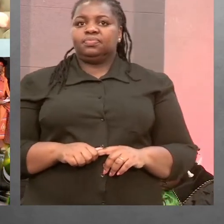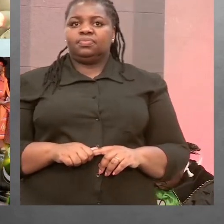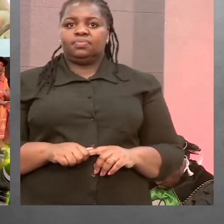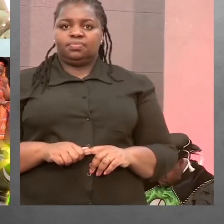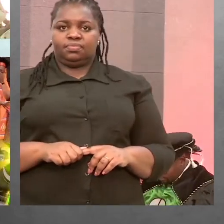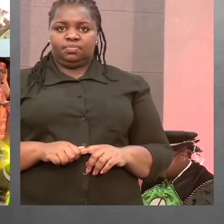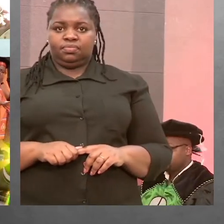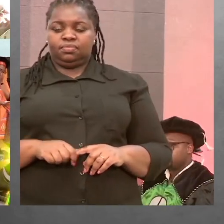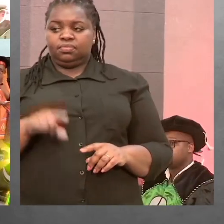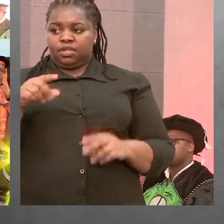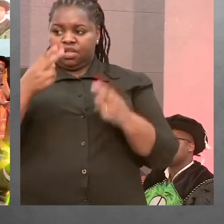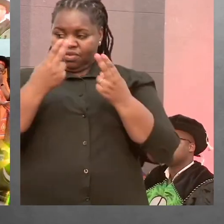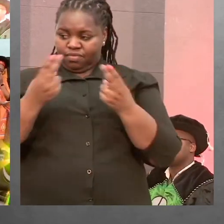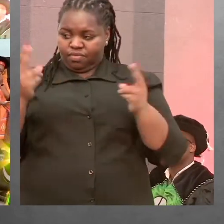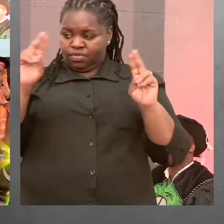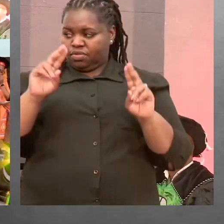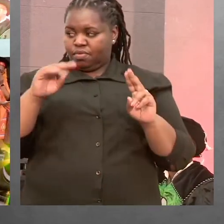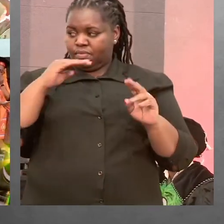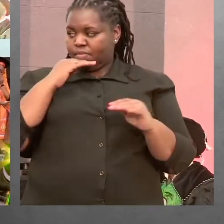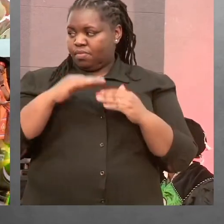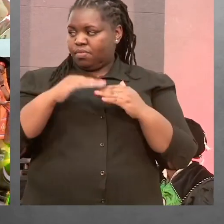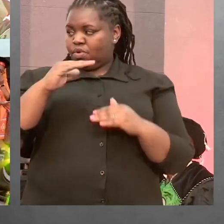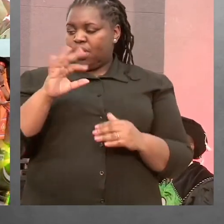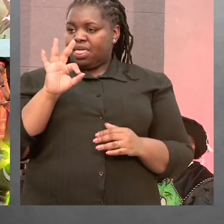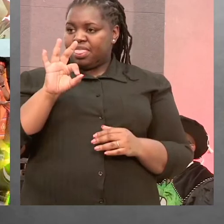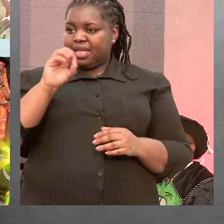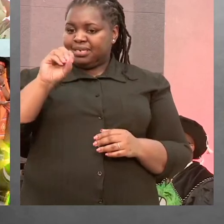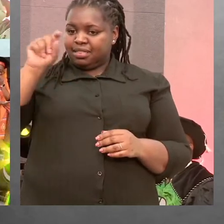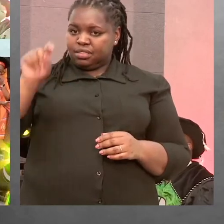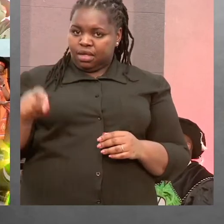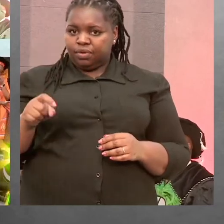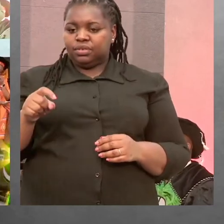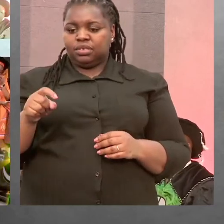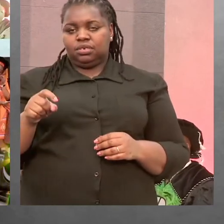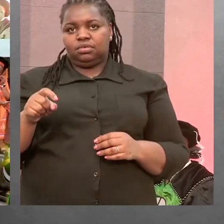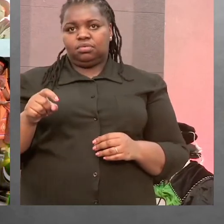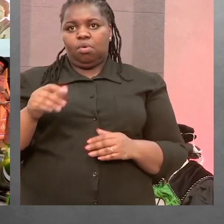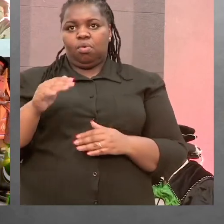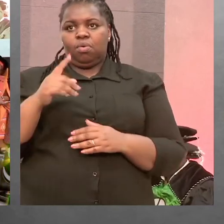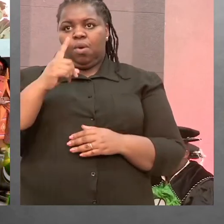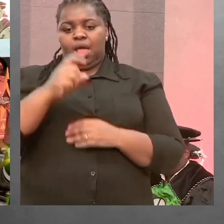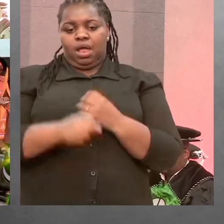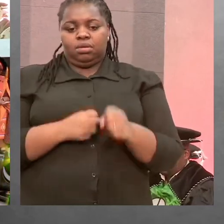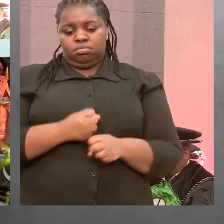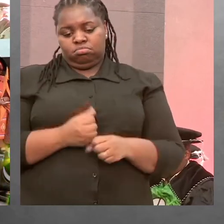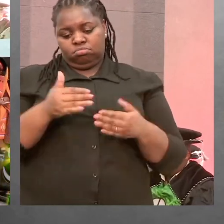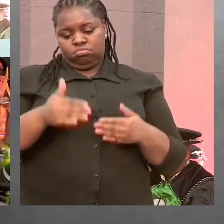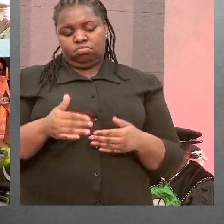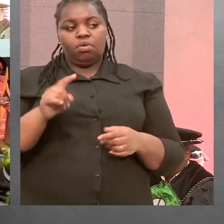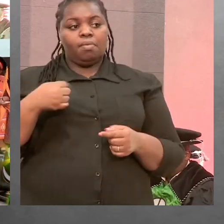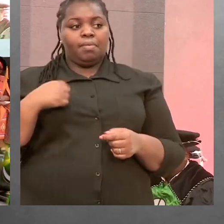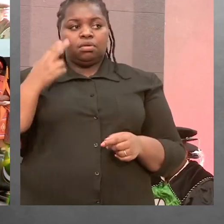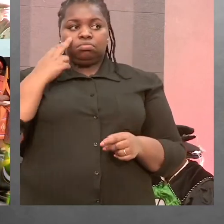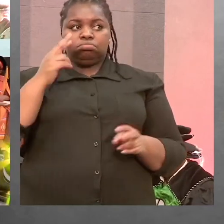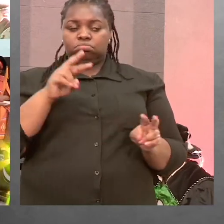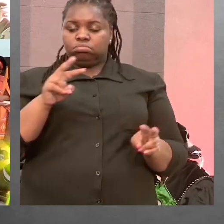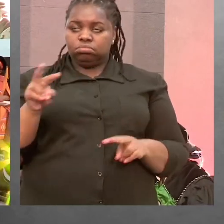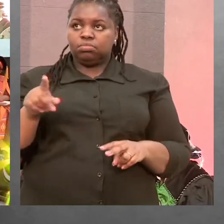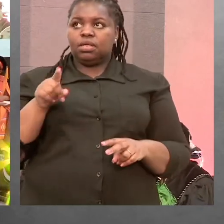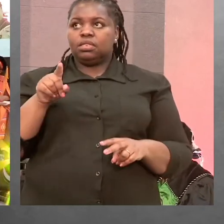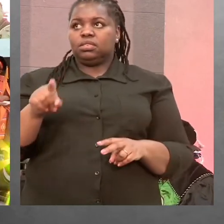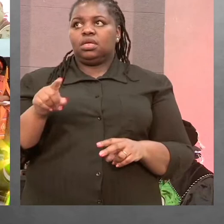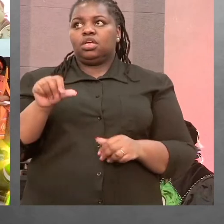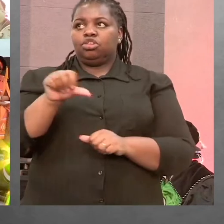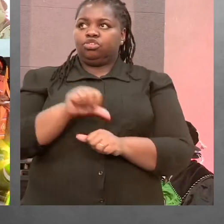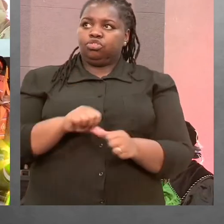Walter Sisulu University enrolls over 30,000 students annually. We therefore must not underestimate the significance of the